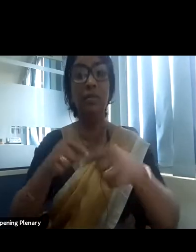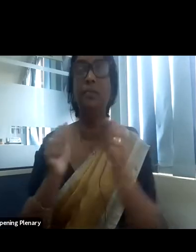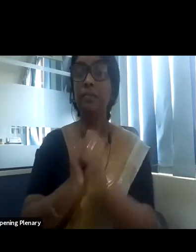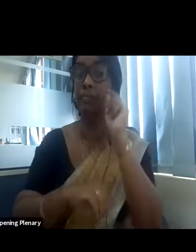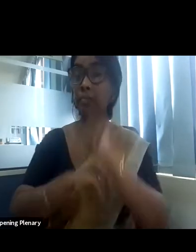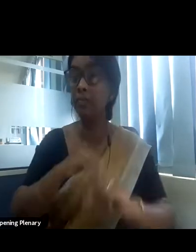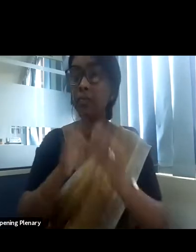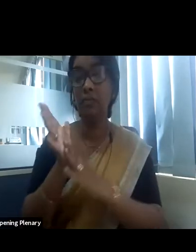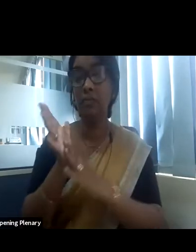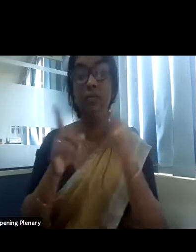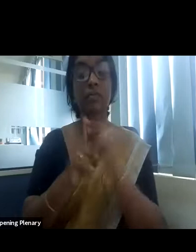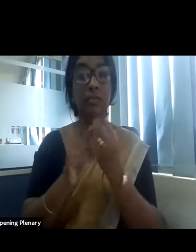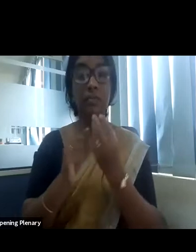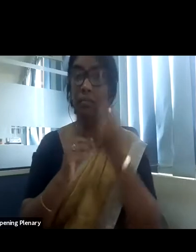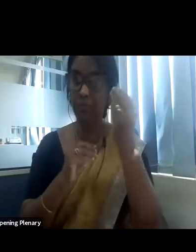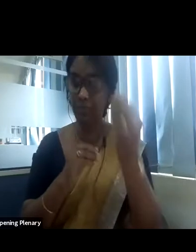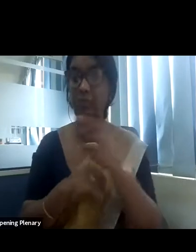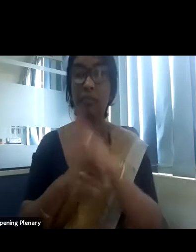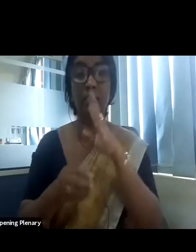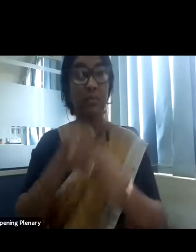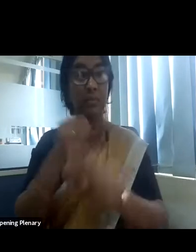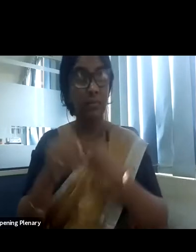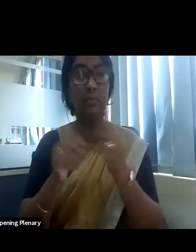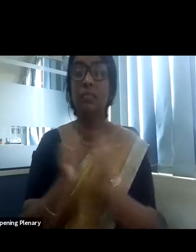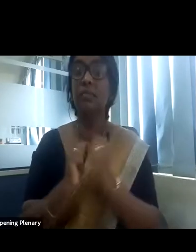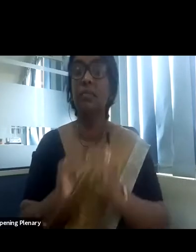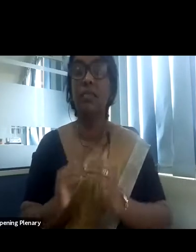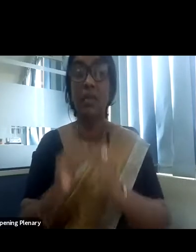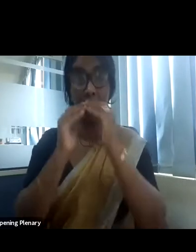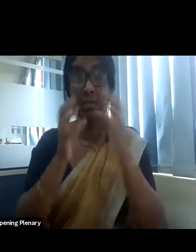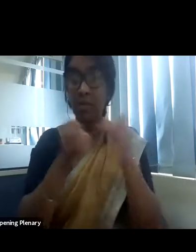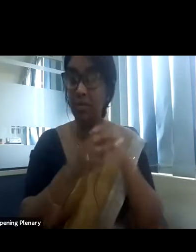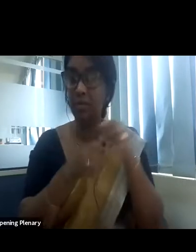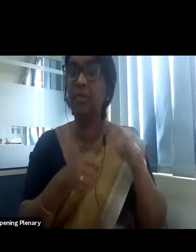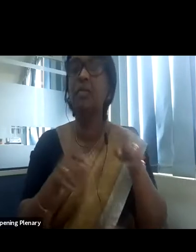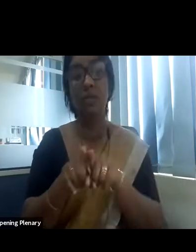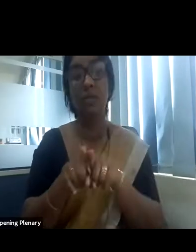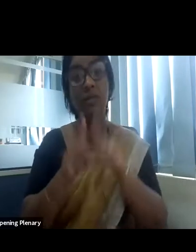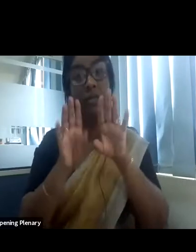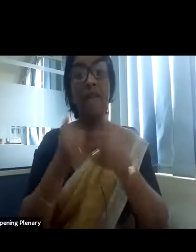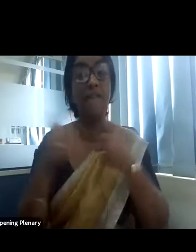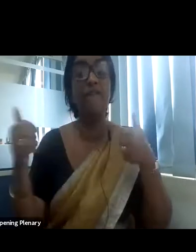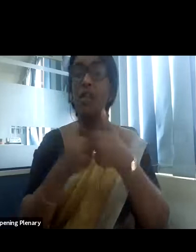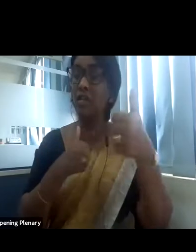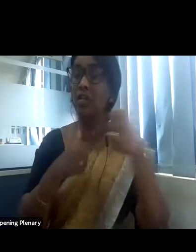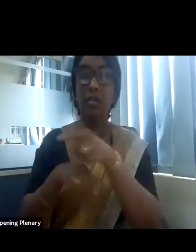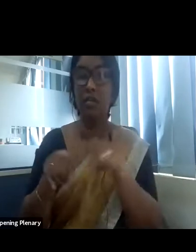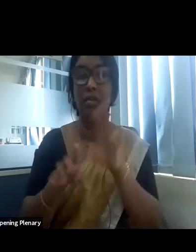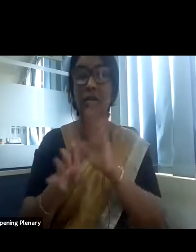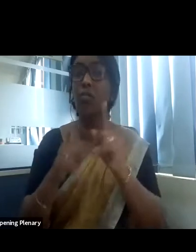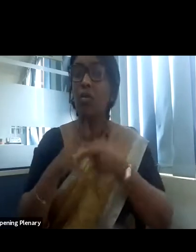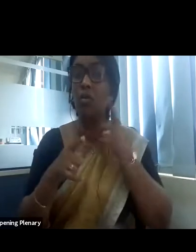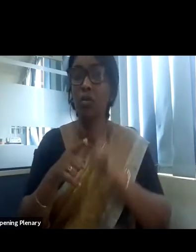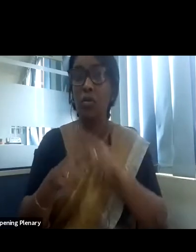success and development success are not mutually exclusive. For instance, the majority of